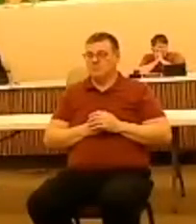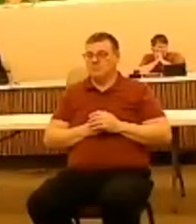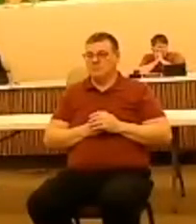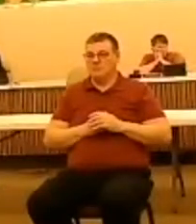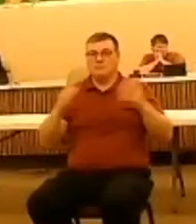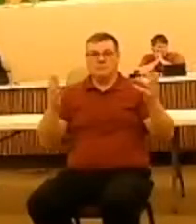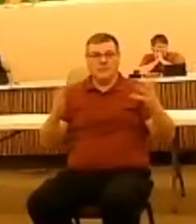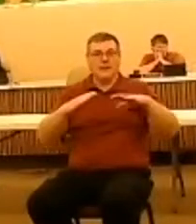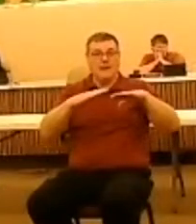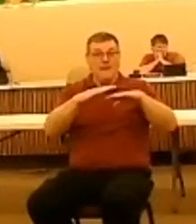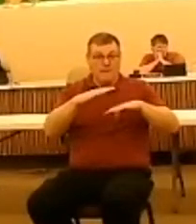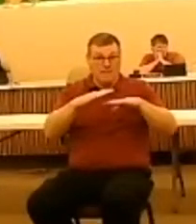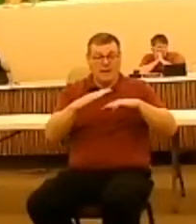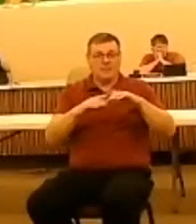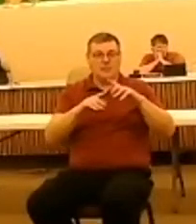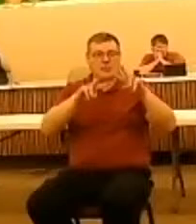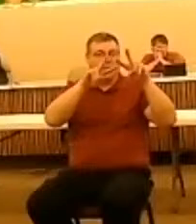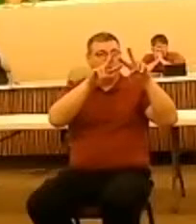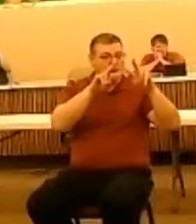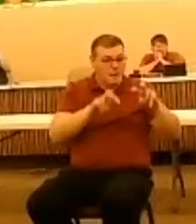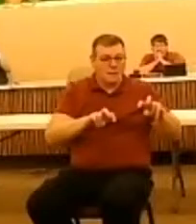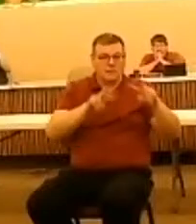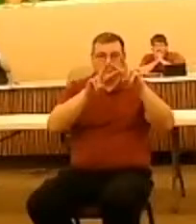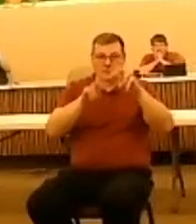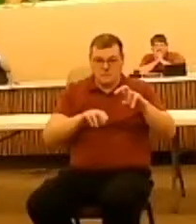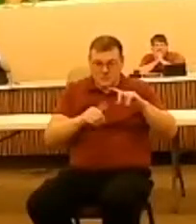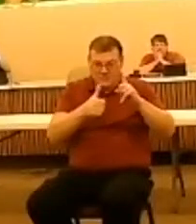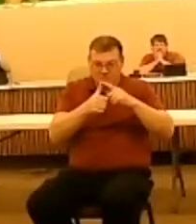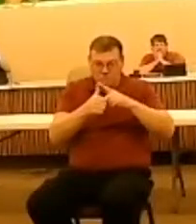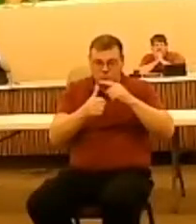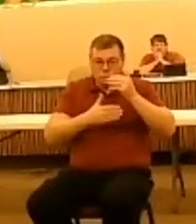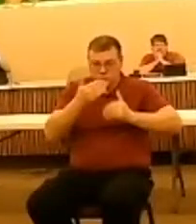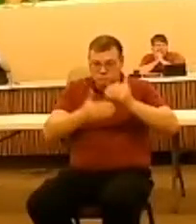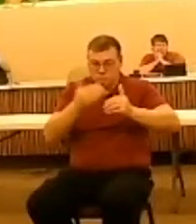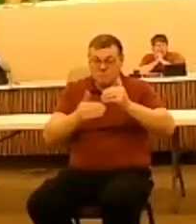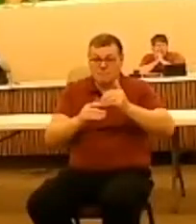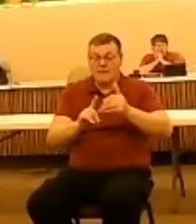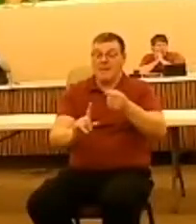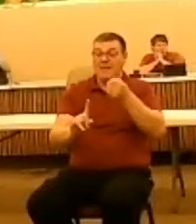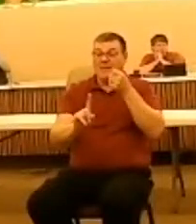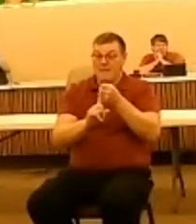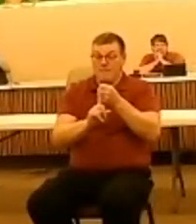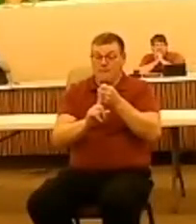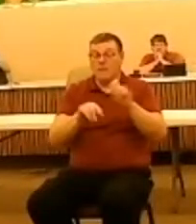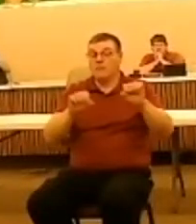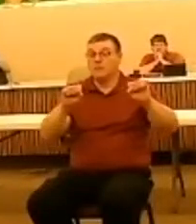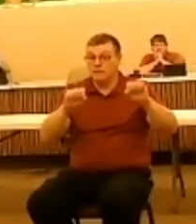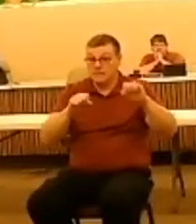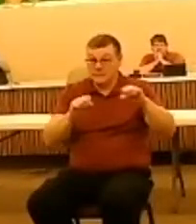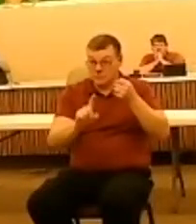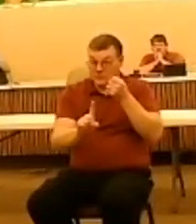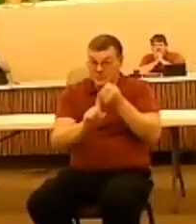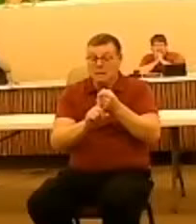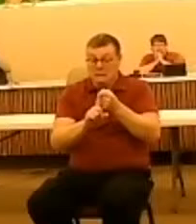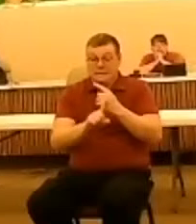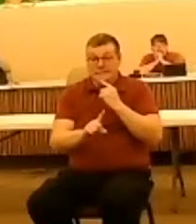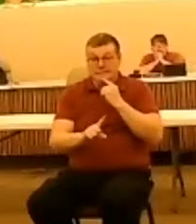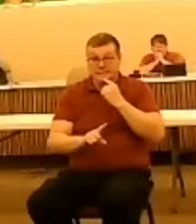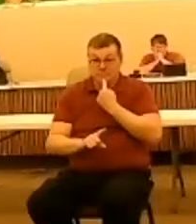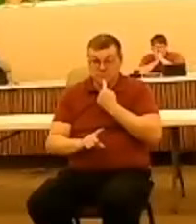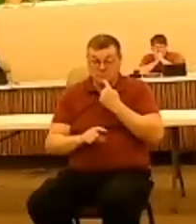Basically, you do the initial analysis and say that the impact, the potential impact is